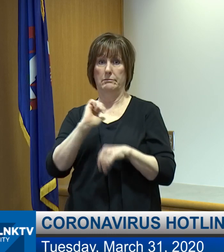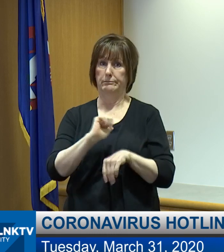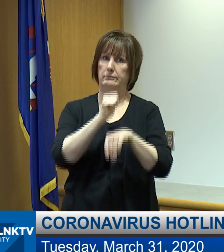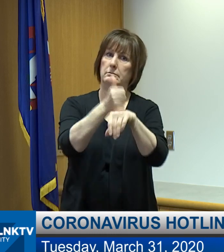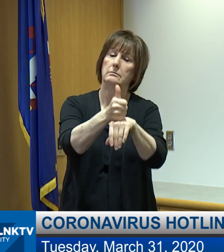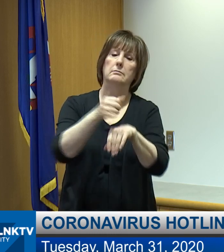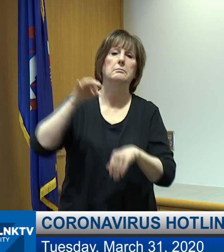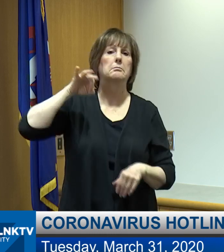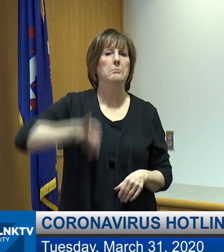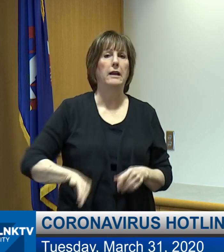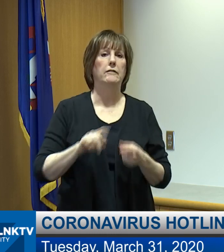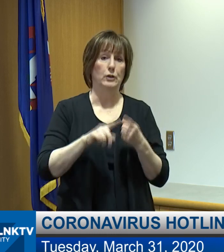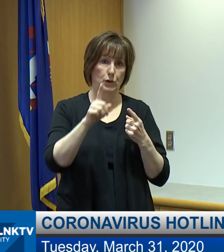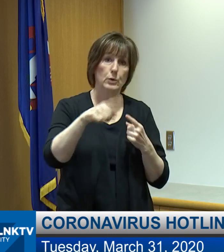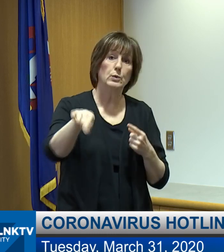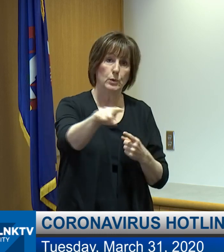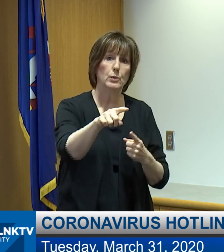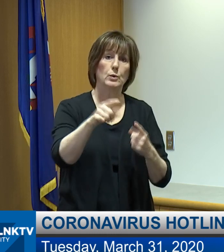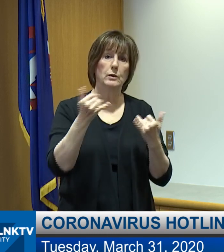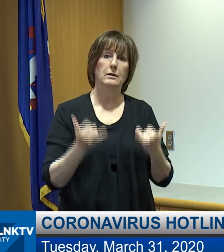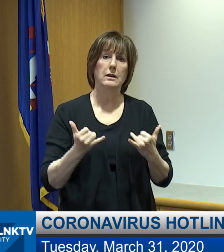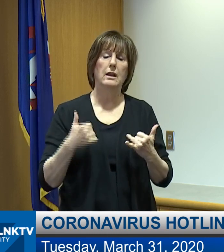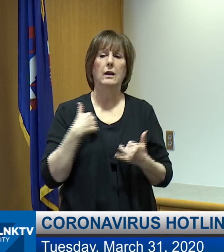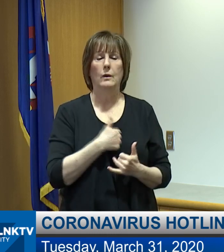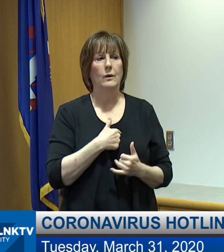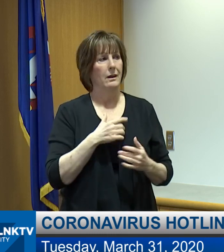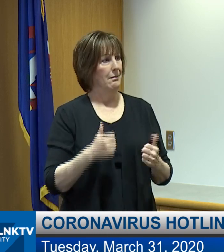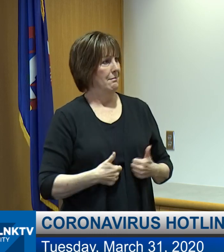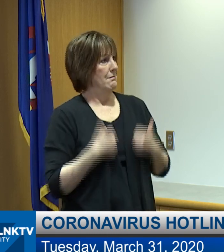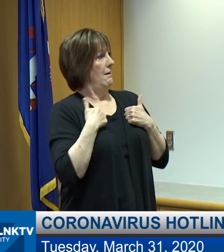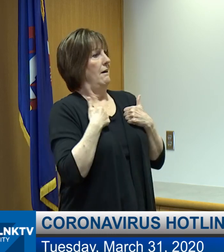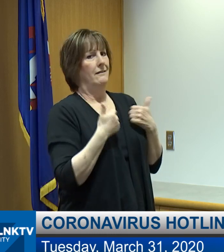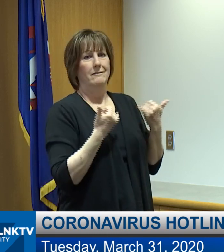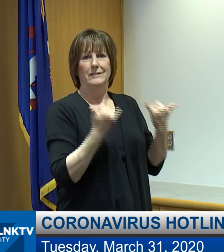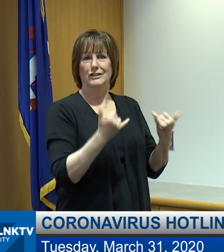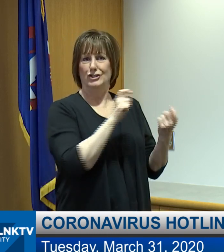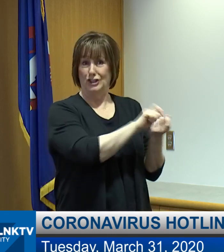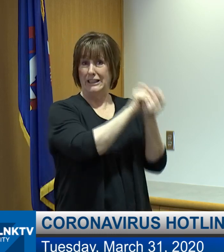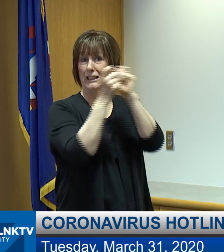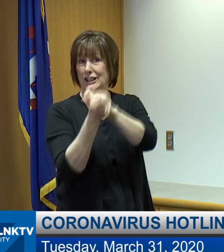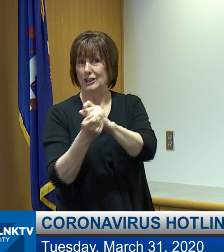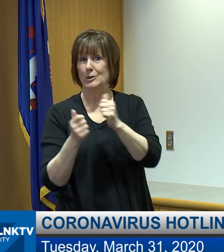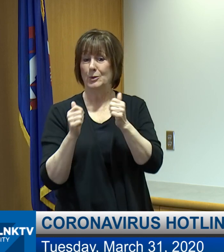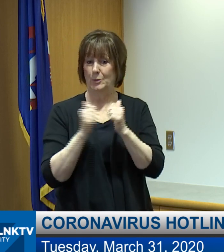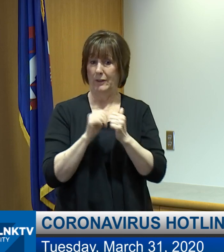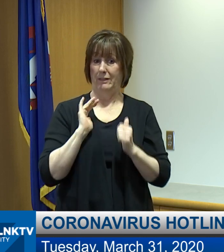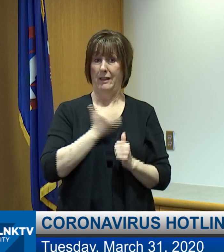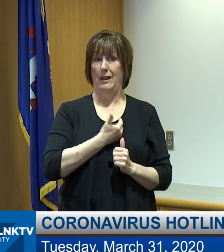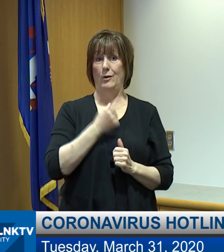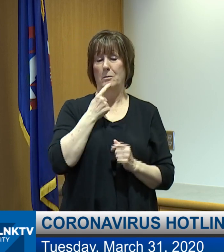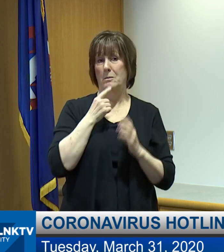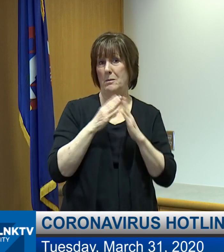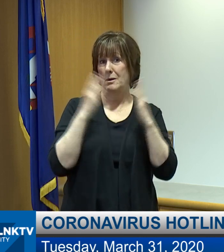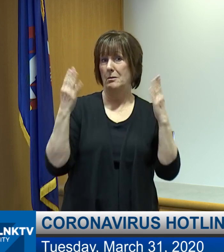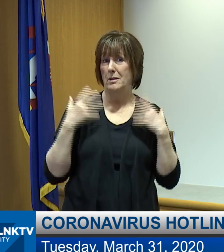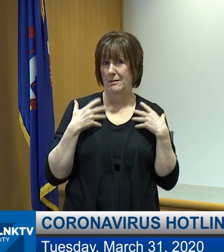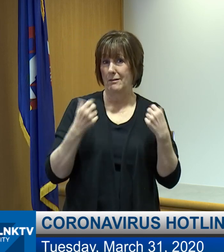especially beneficial as we navigate life with important public health safety measures in